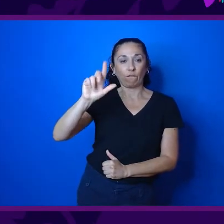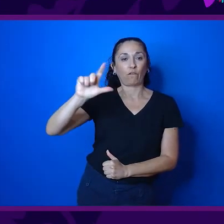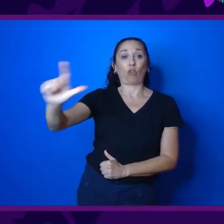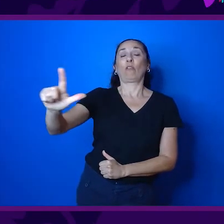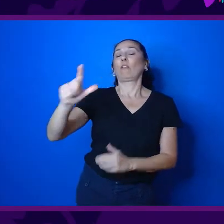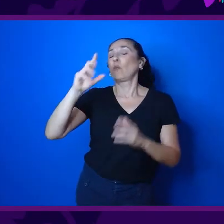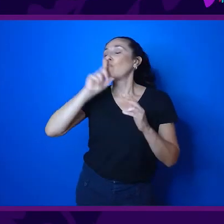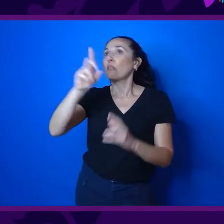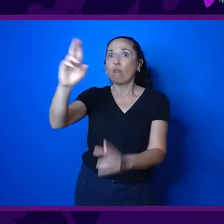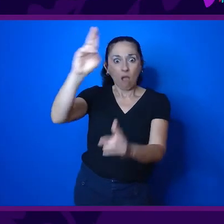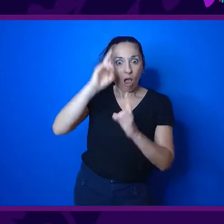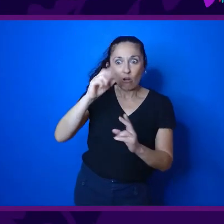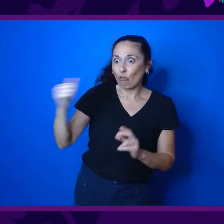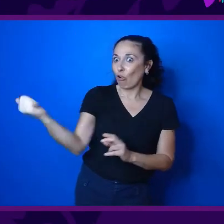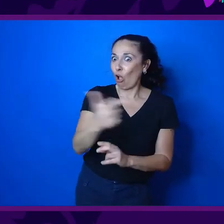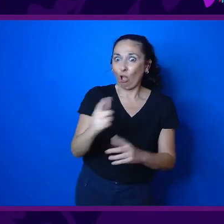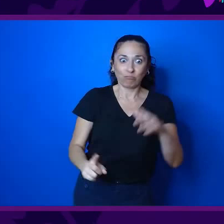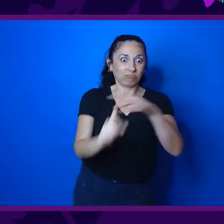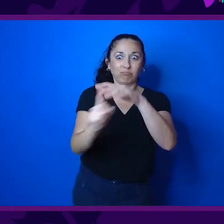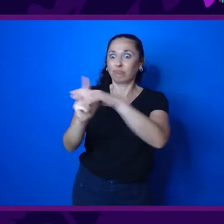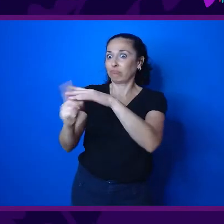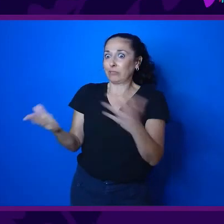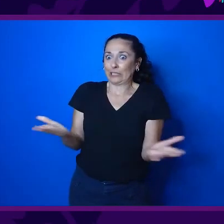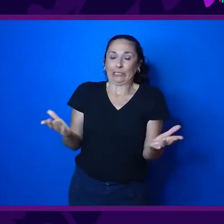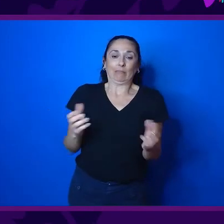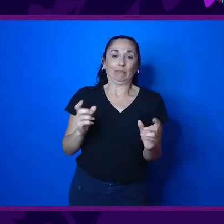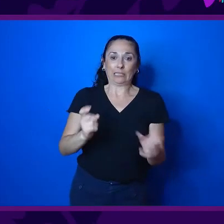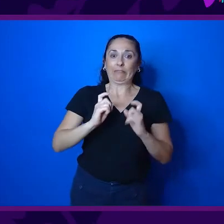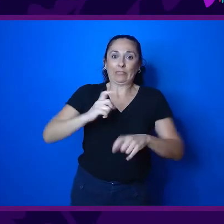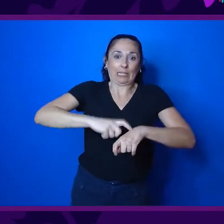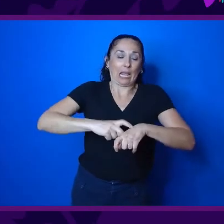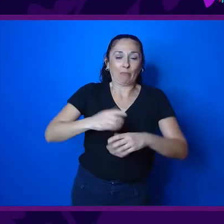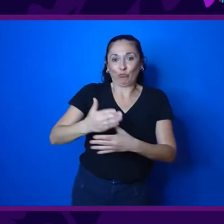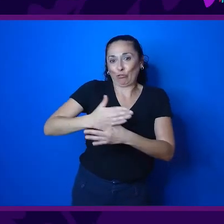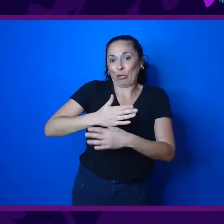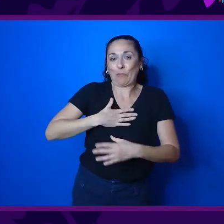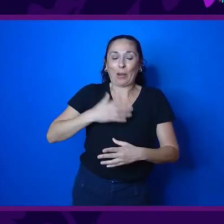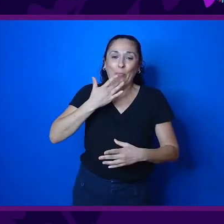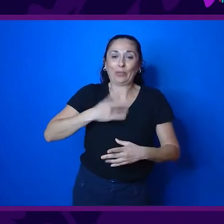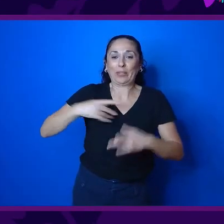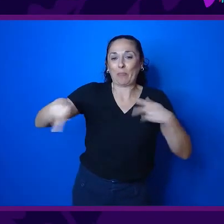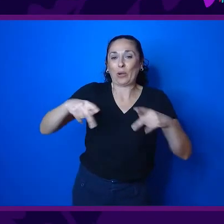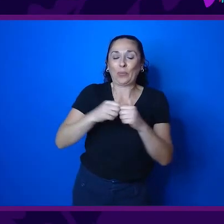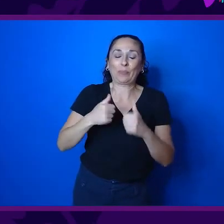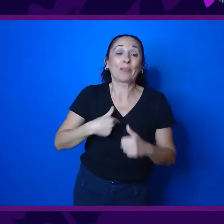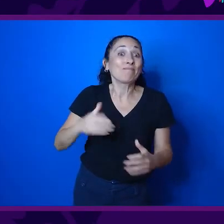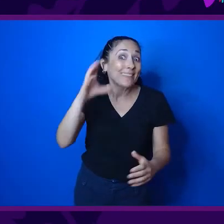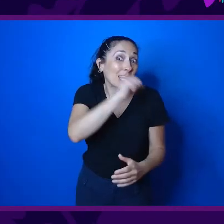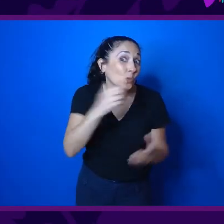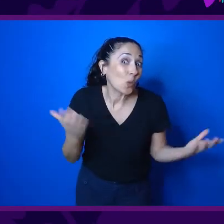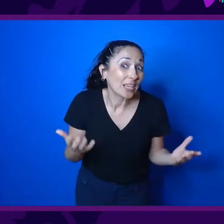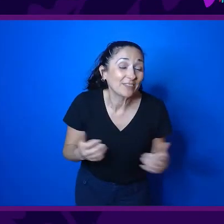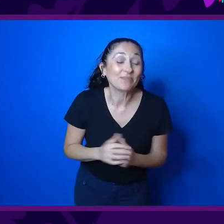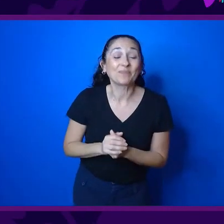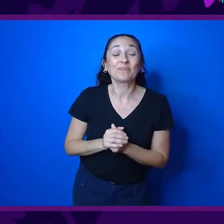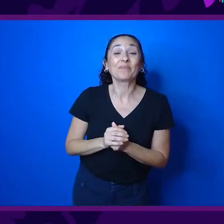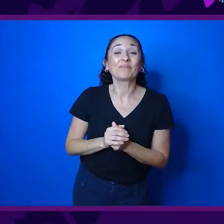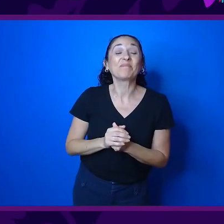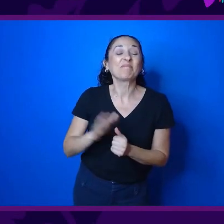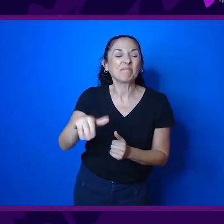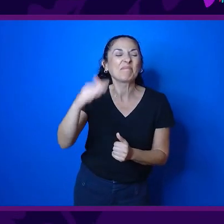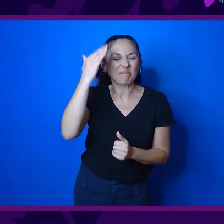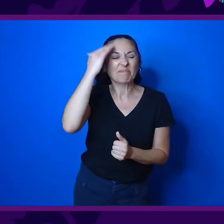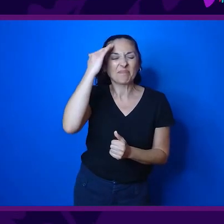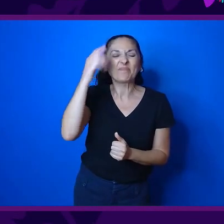that all of you have given this time to be able to share my birthday party with me. But guess what? I know that you all